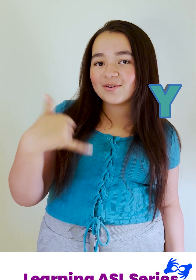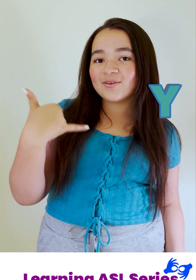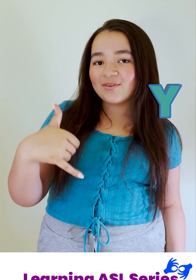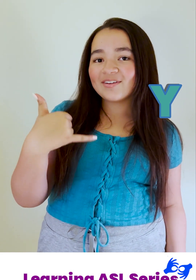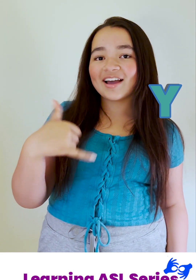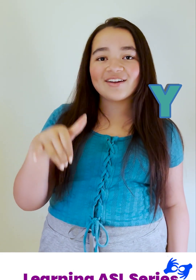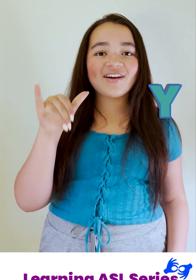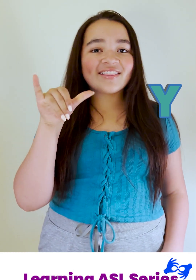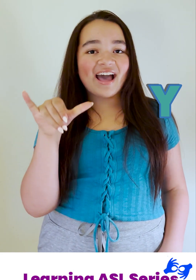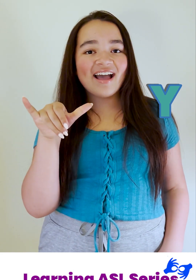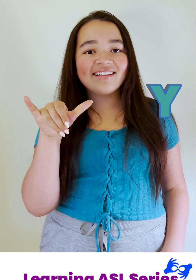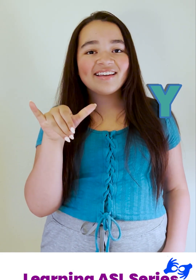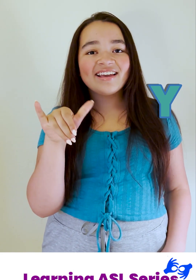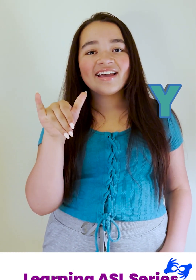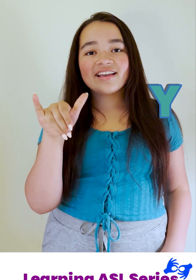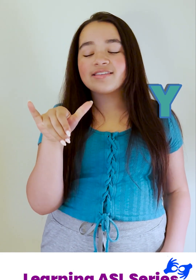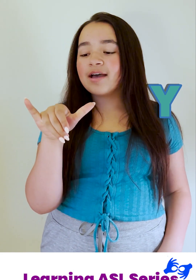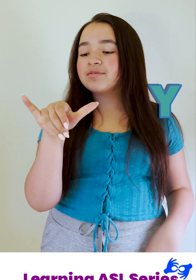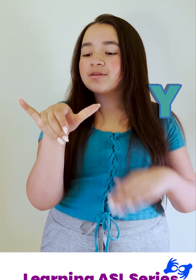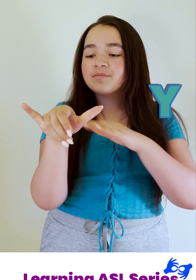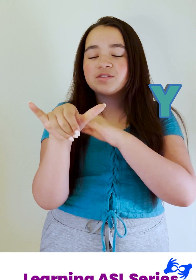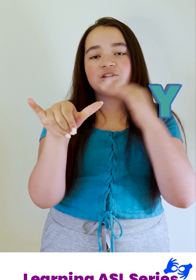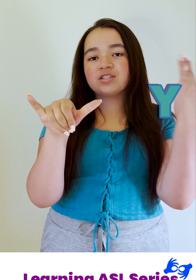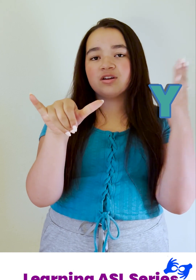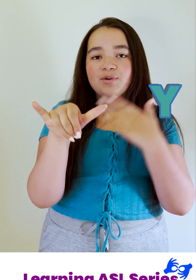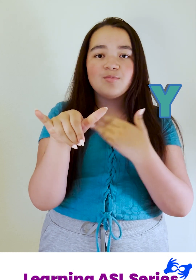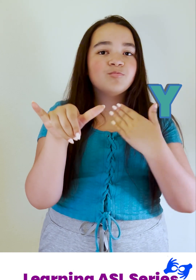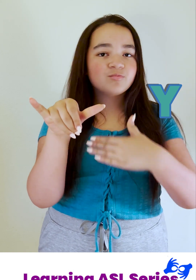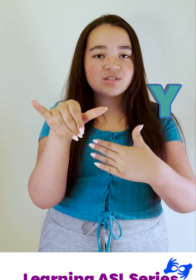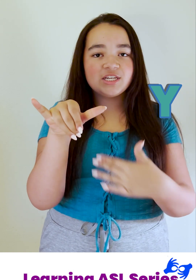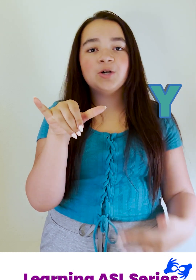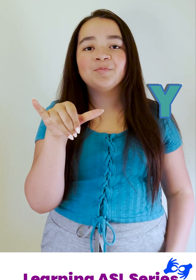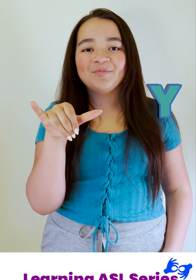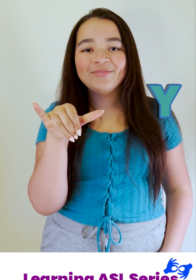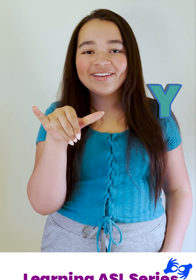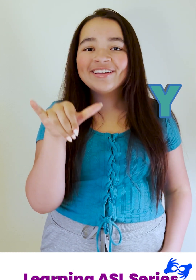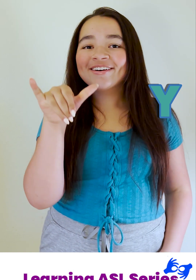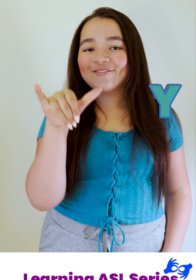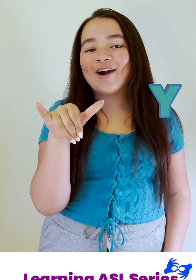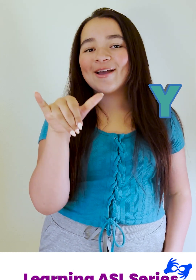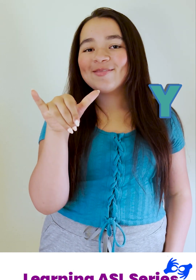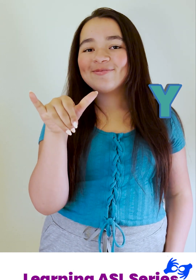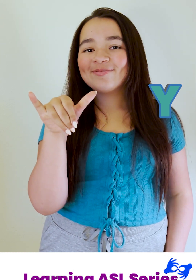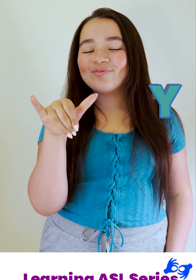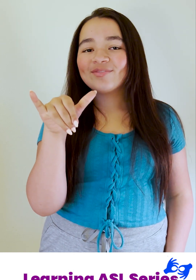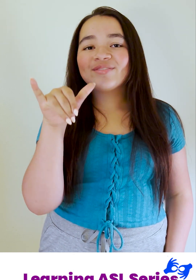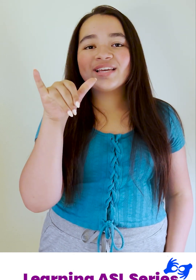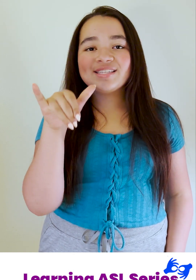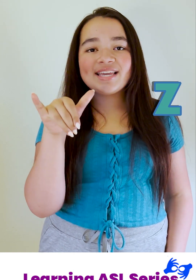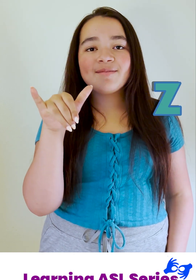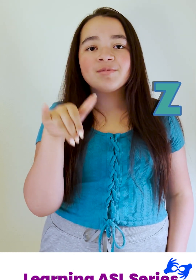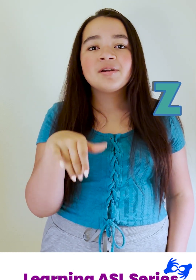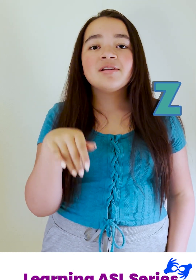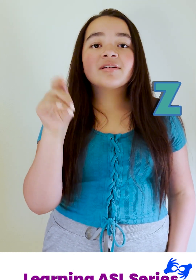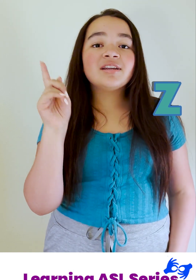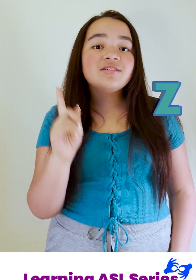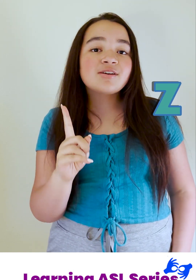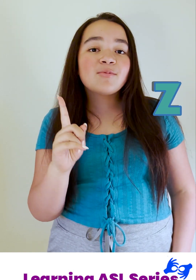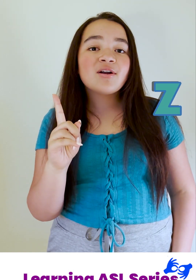dude, kind of like that, except it's just going to be still. Y. And Z, you're going to use your pointer